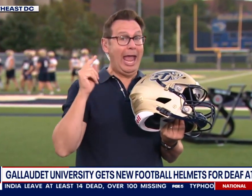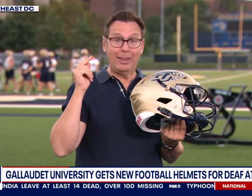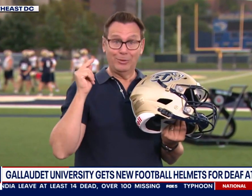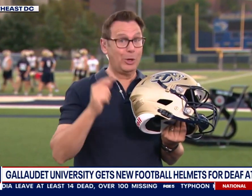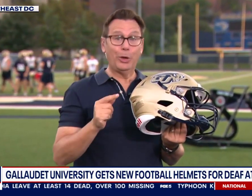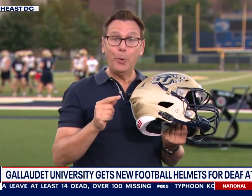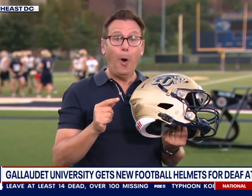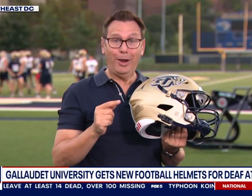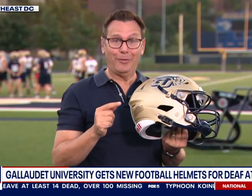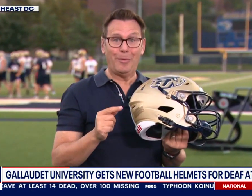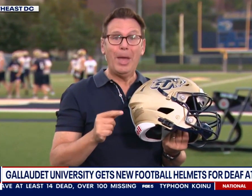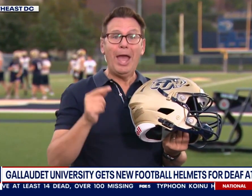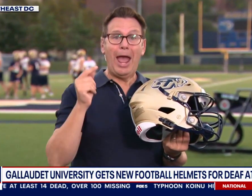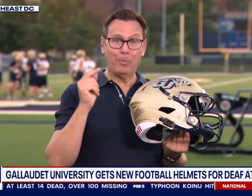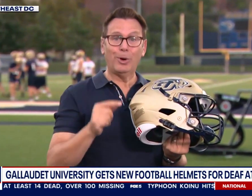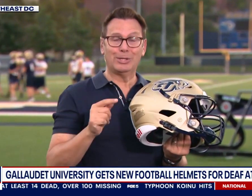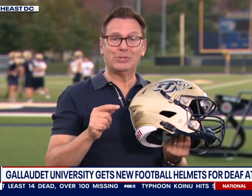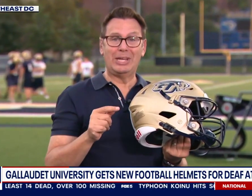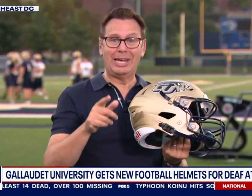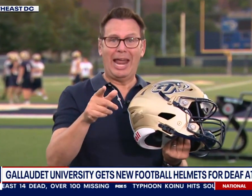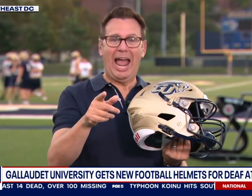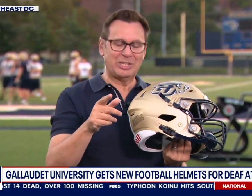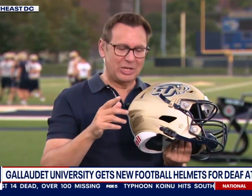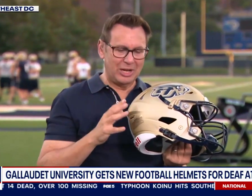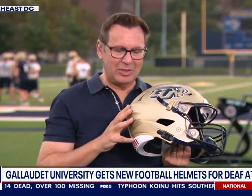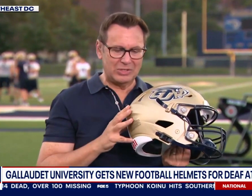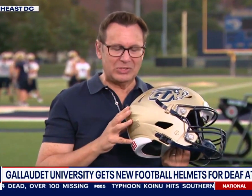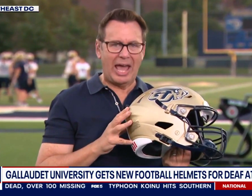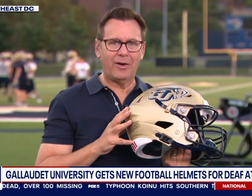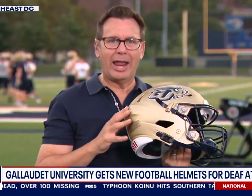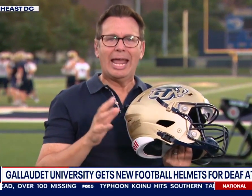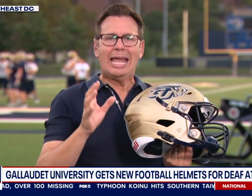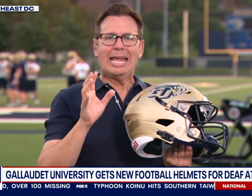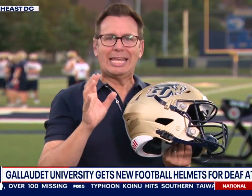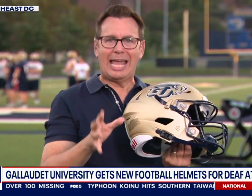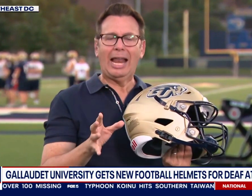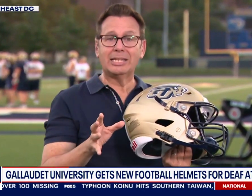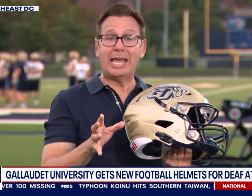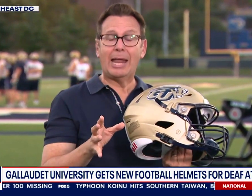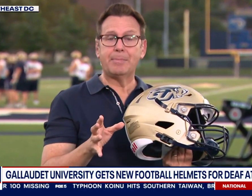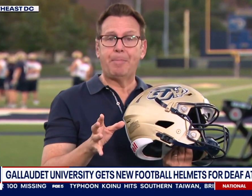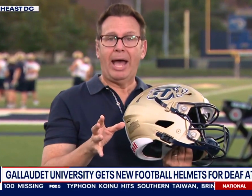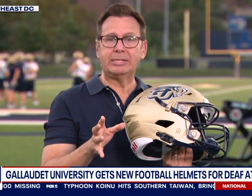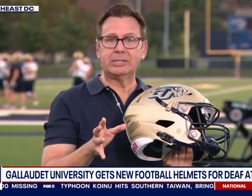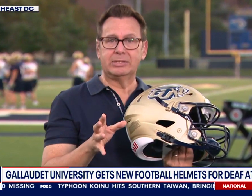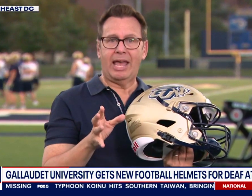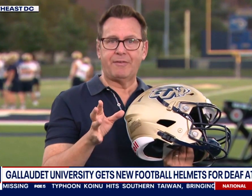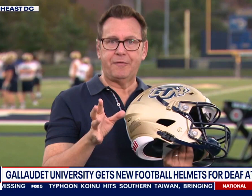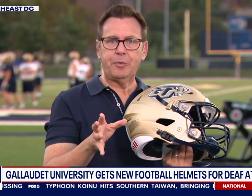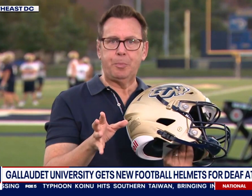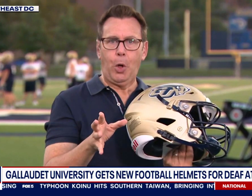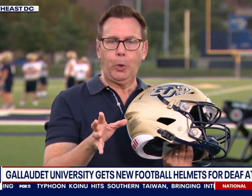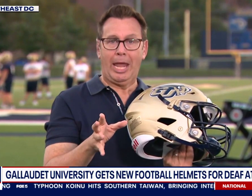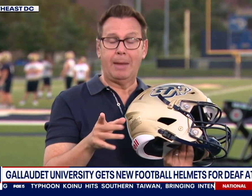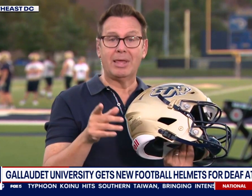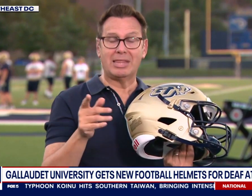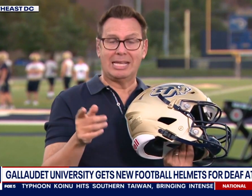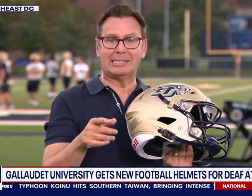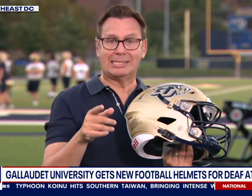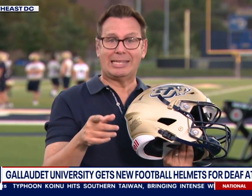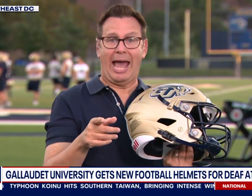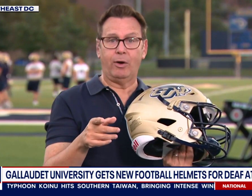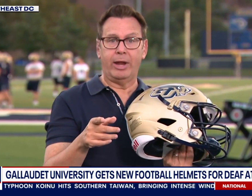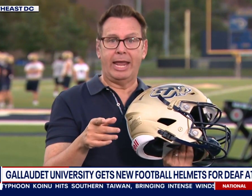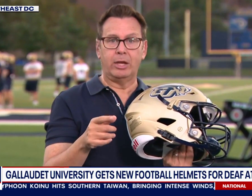and there's only one of them, and we're going to see it in action this Saturday. Gallaudet Bisons have a football game